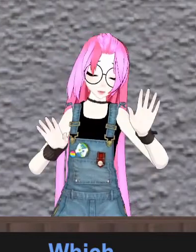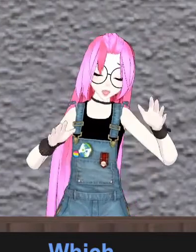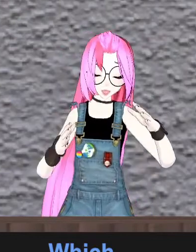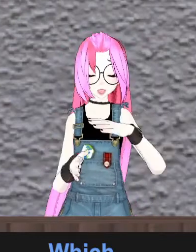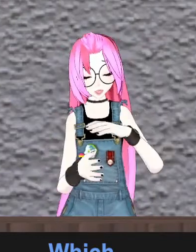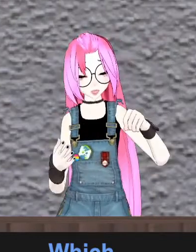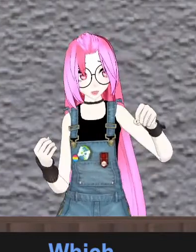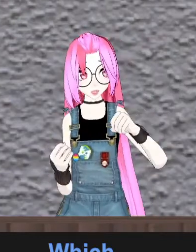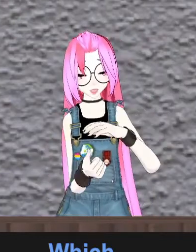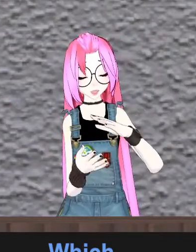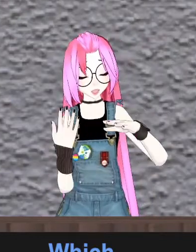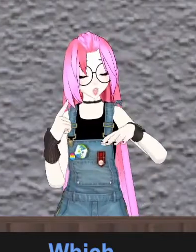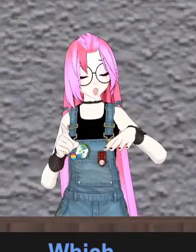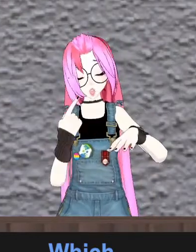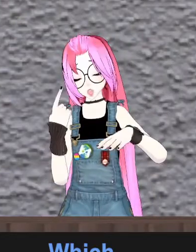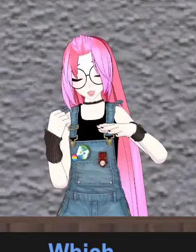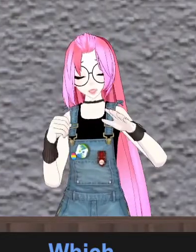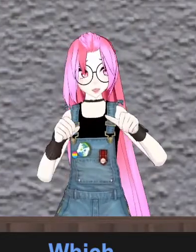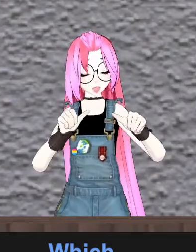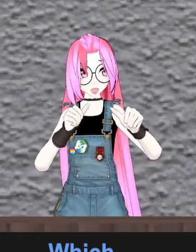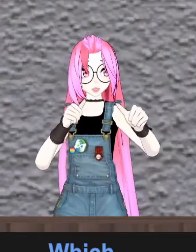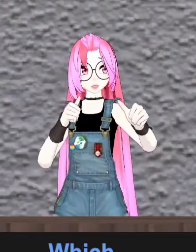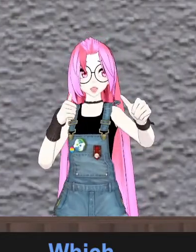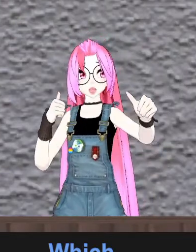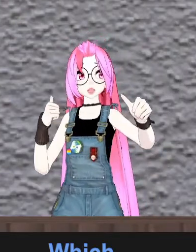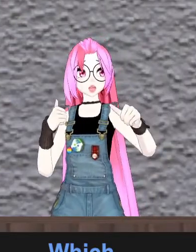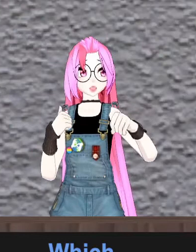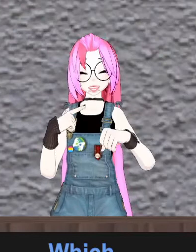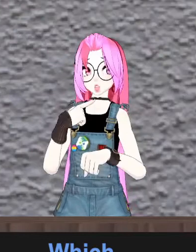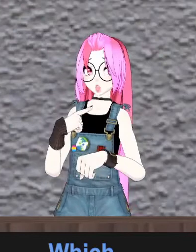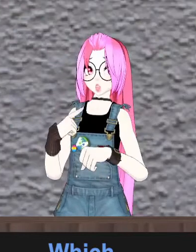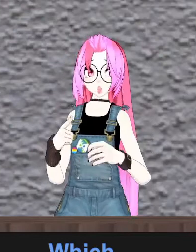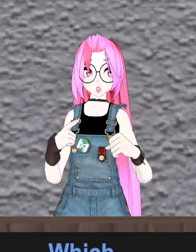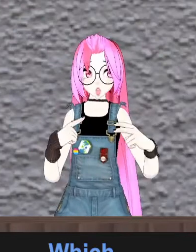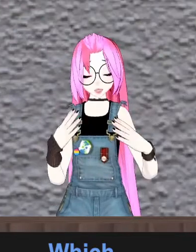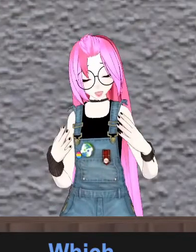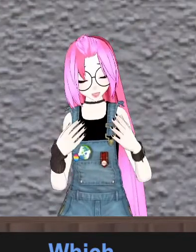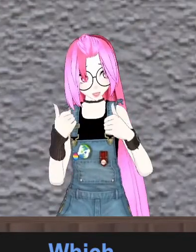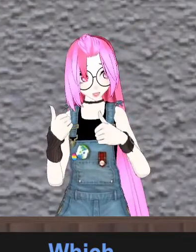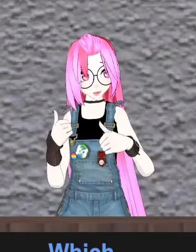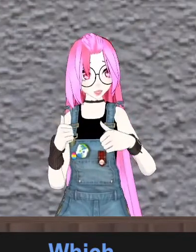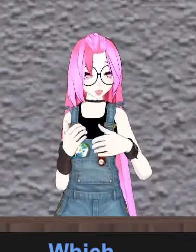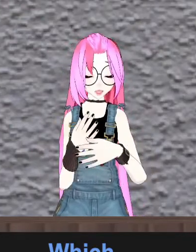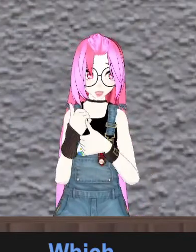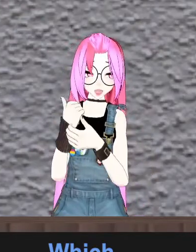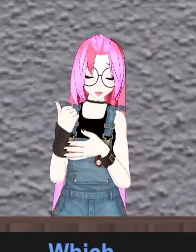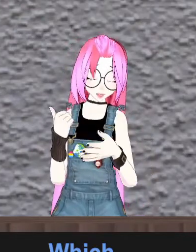and it can be very damaging for them because they're kind of falling behind as all the other hearing kids are getting extra help,